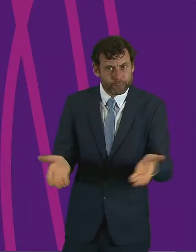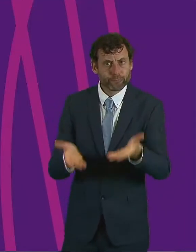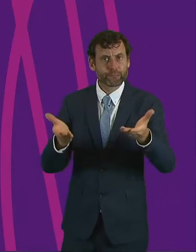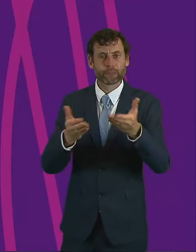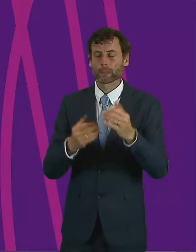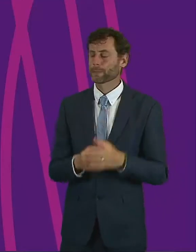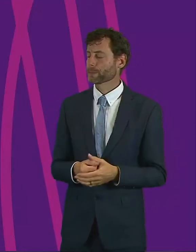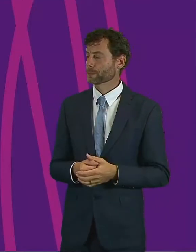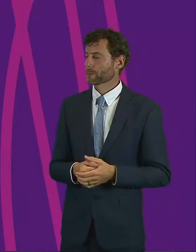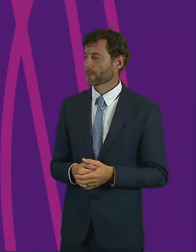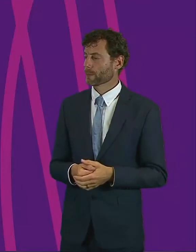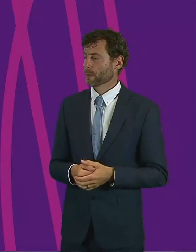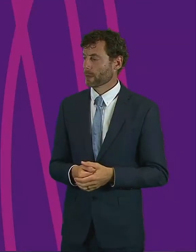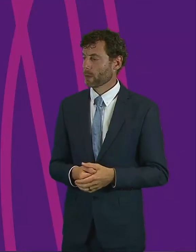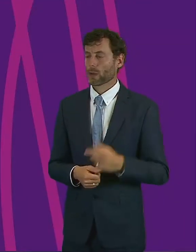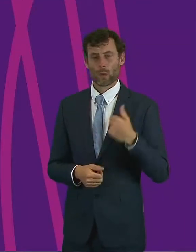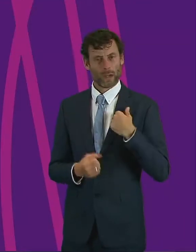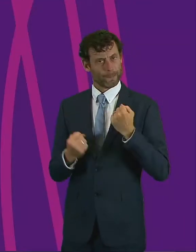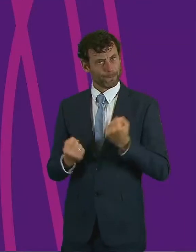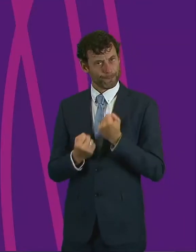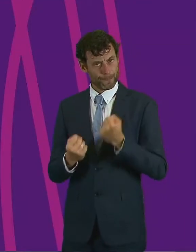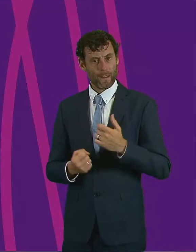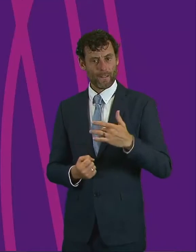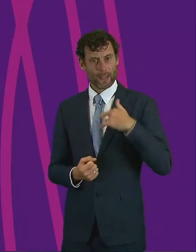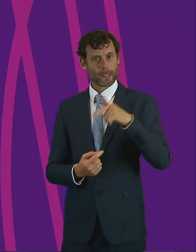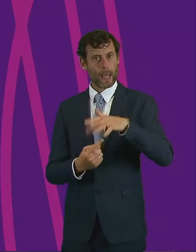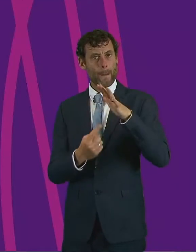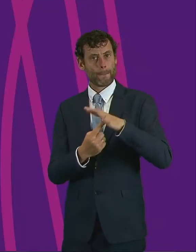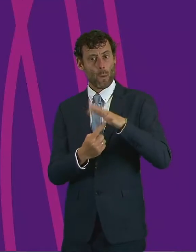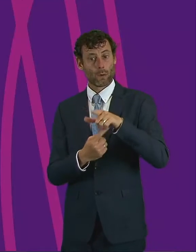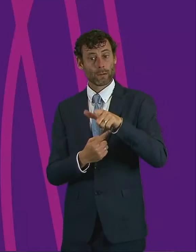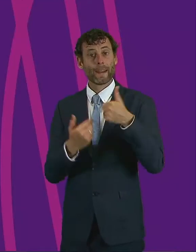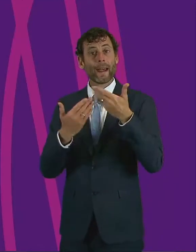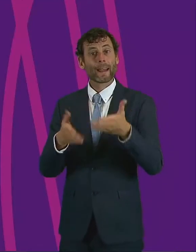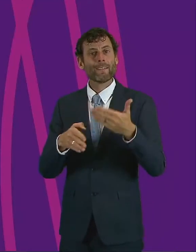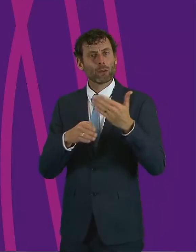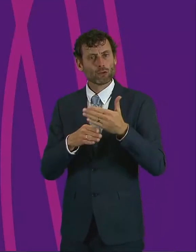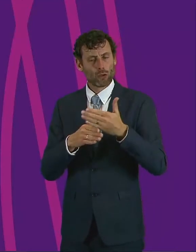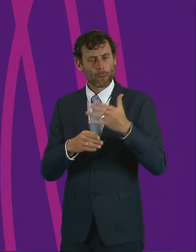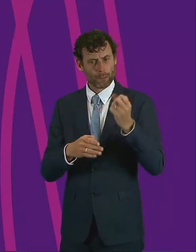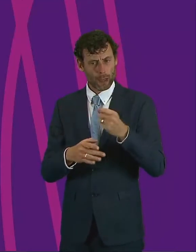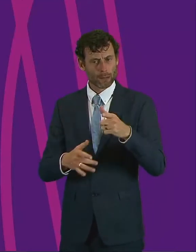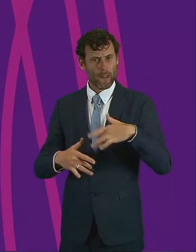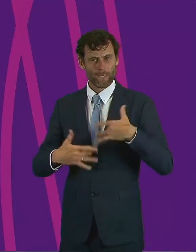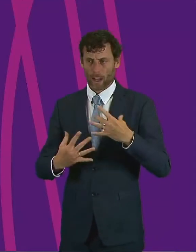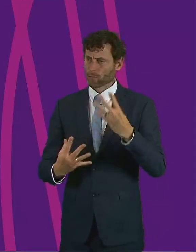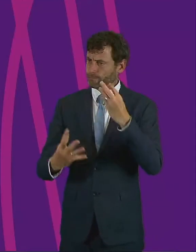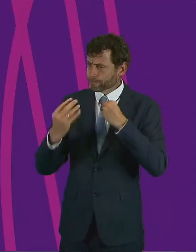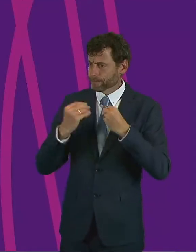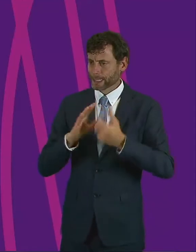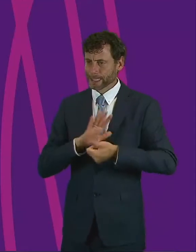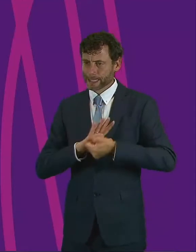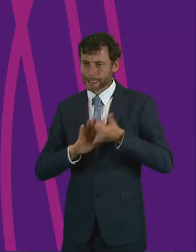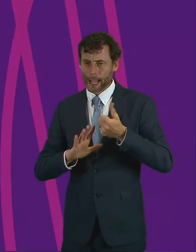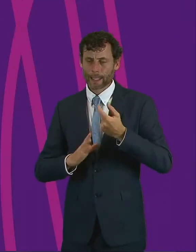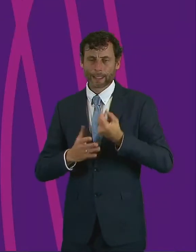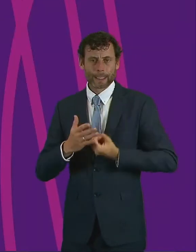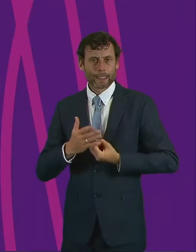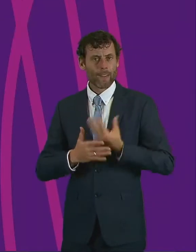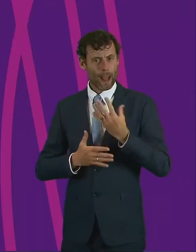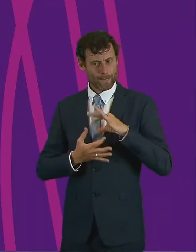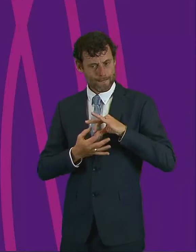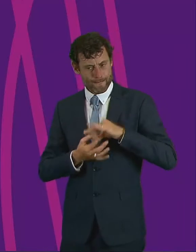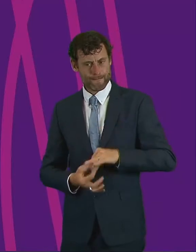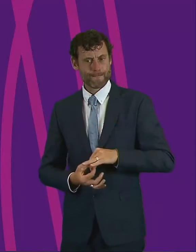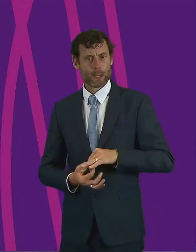any guarantee. We're clear that these jobs must be meaningful and must allow young people to develop skills that reflect the